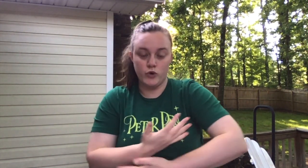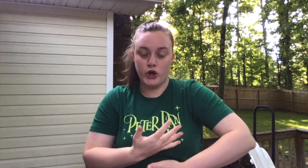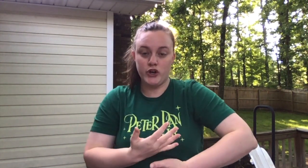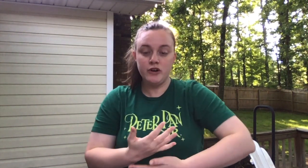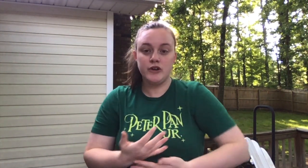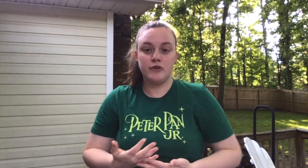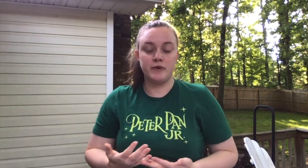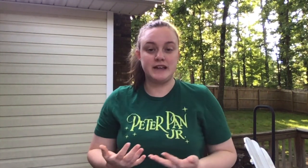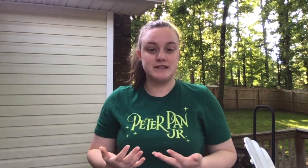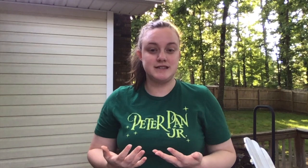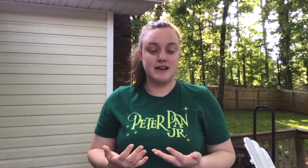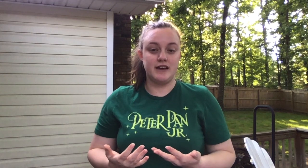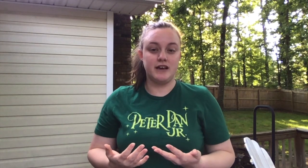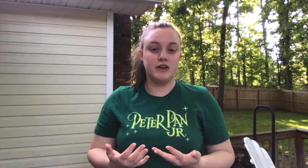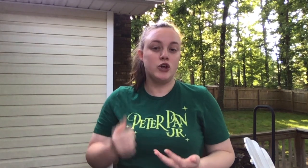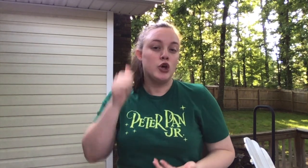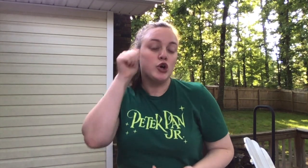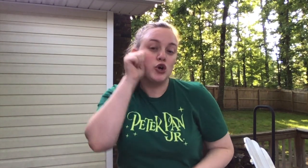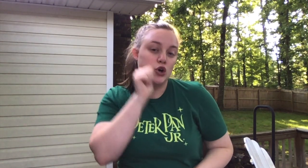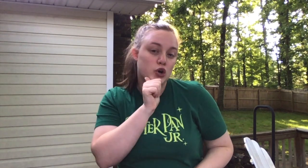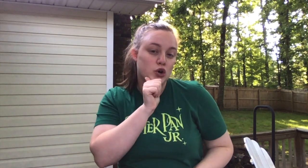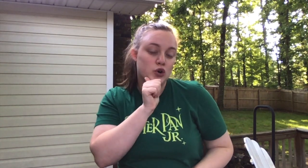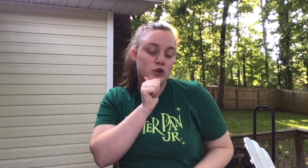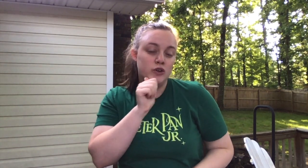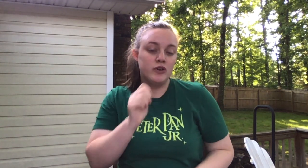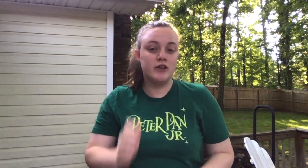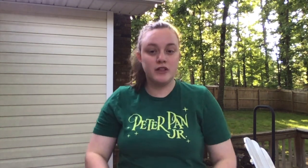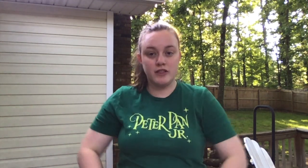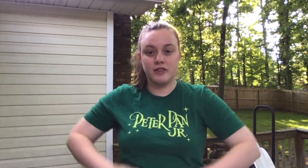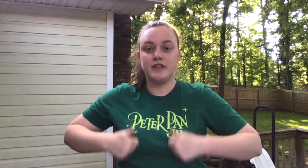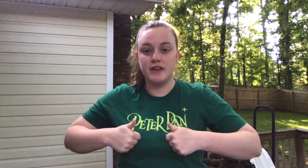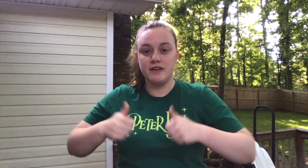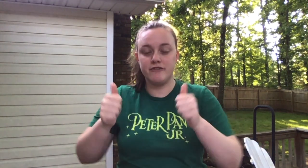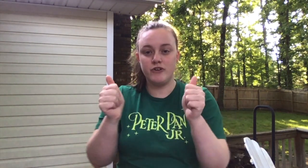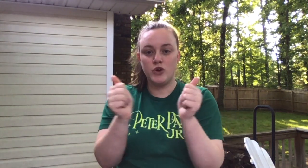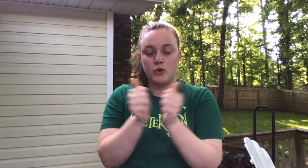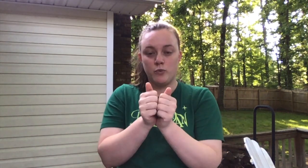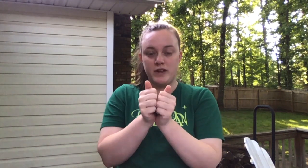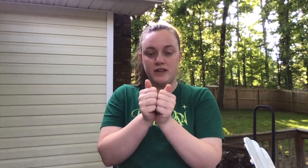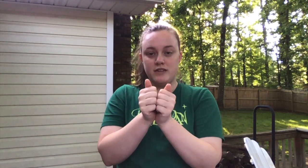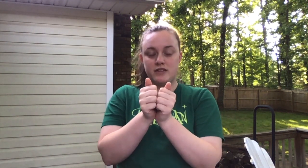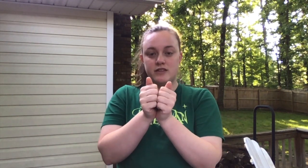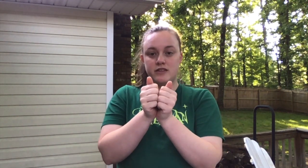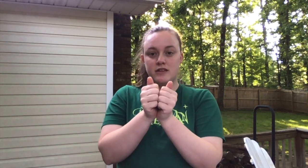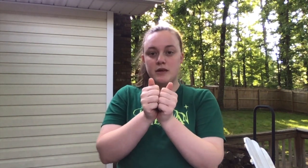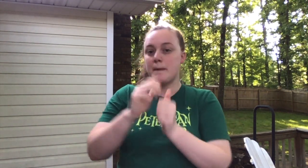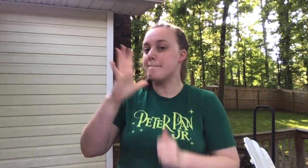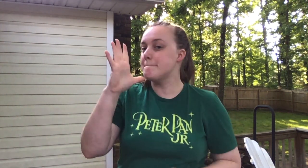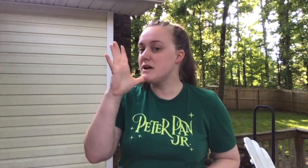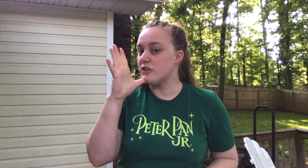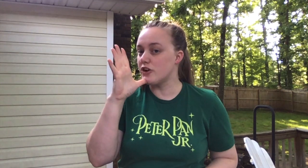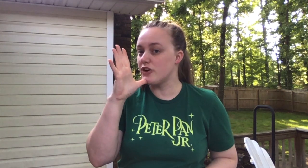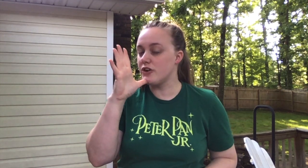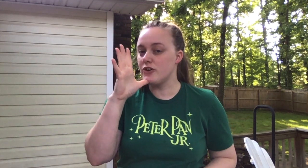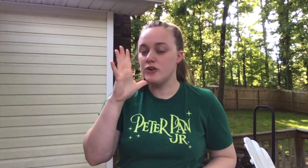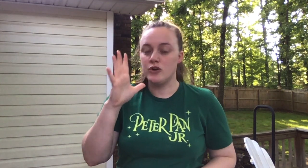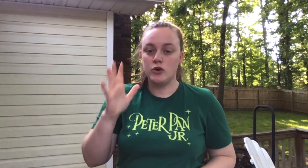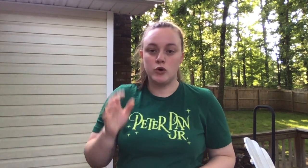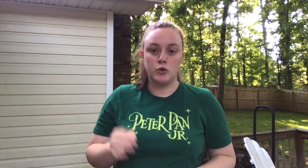Or we can say girl live with mother.